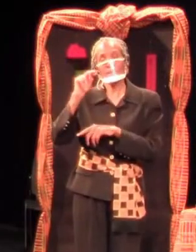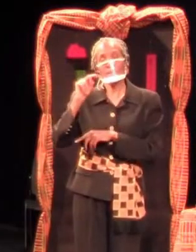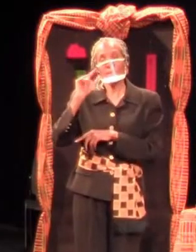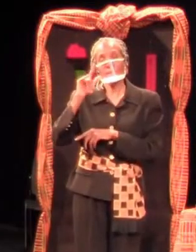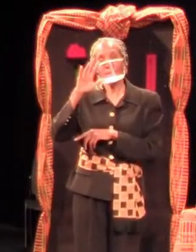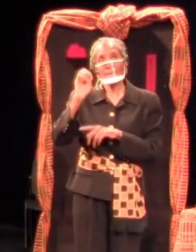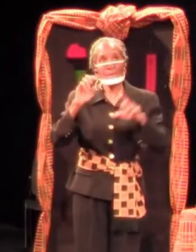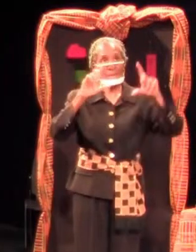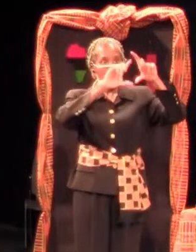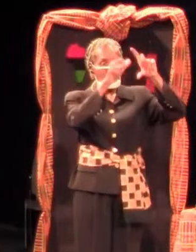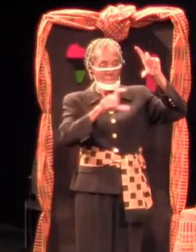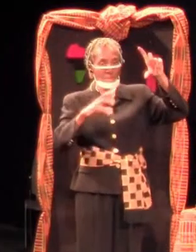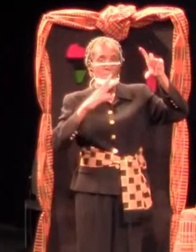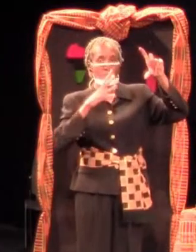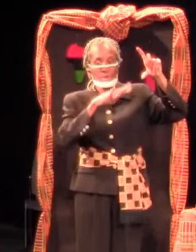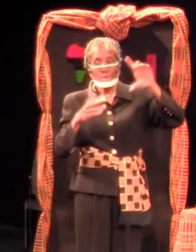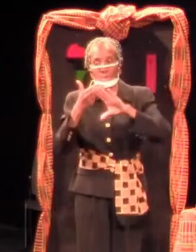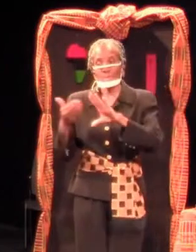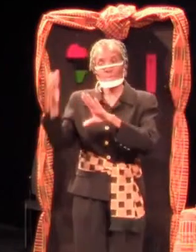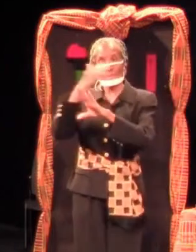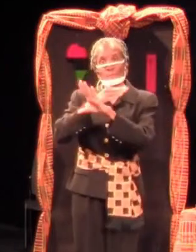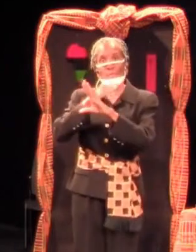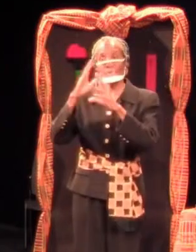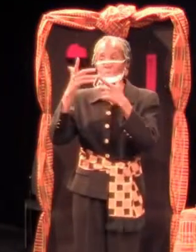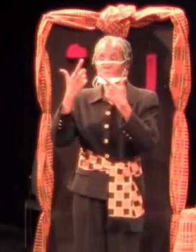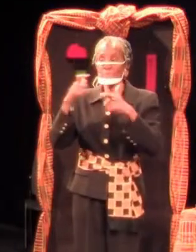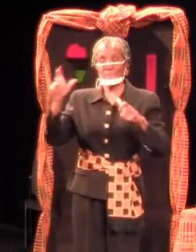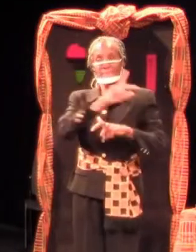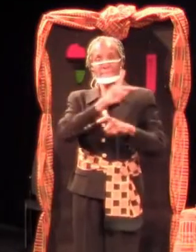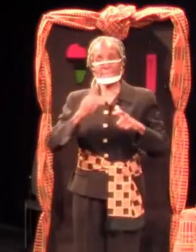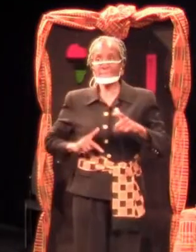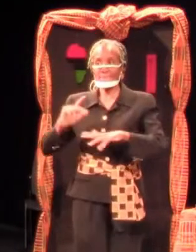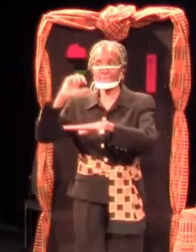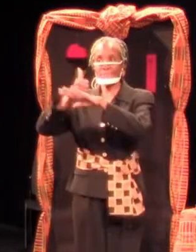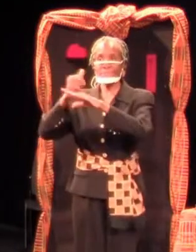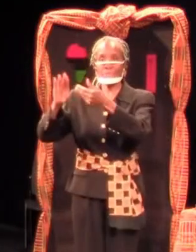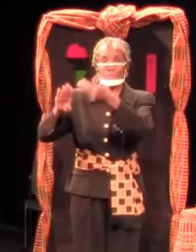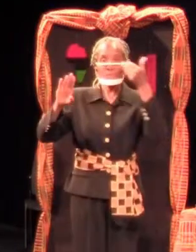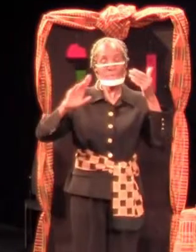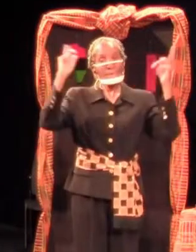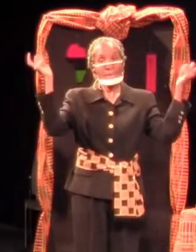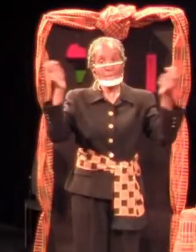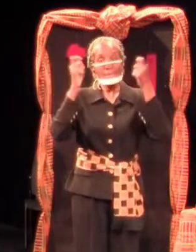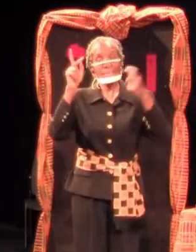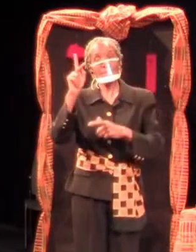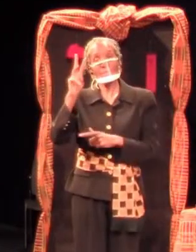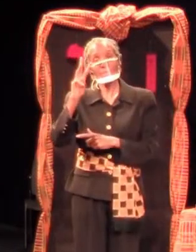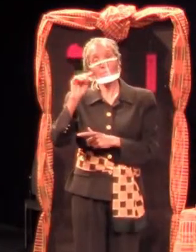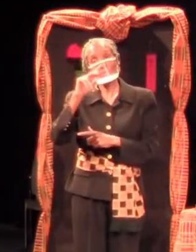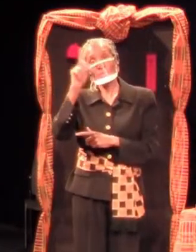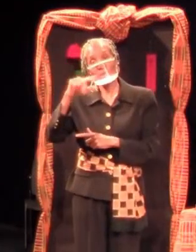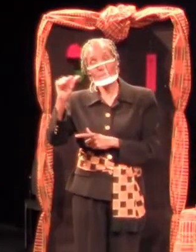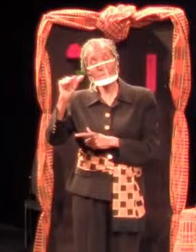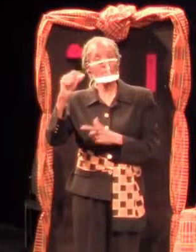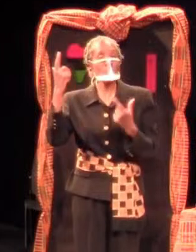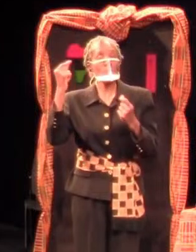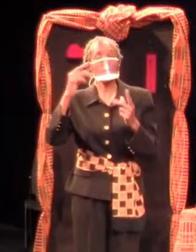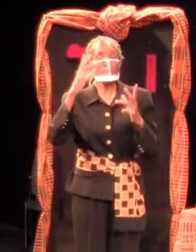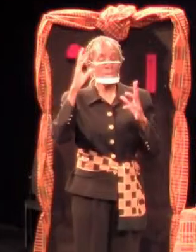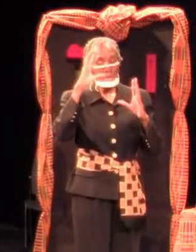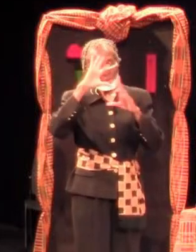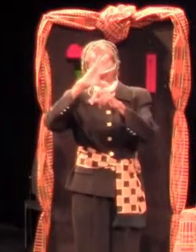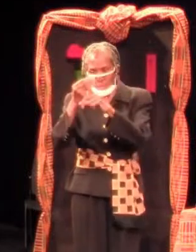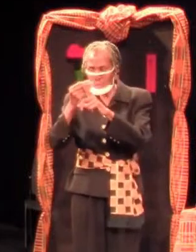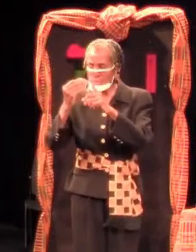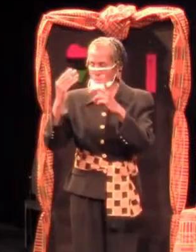celebrations during both the pre-dynastic and dynastic periods. The holiday of Kwanzaa is a product of creative